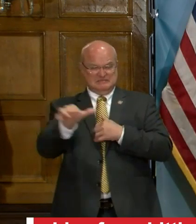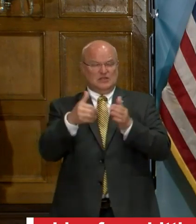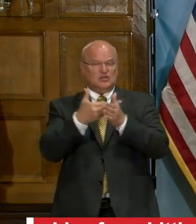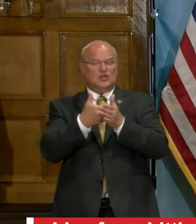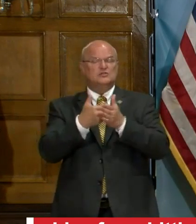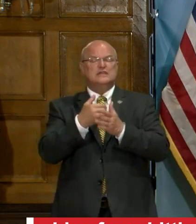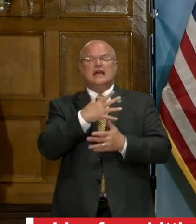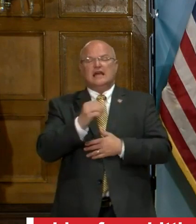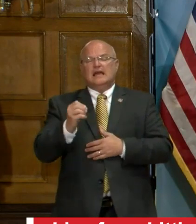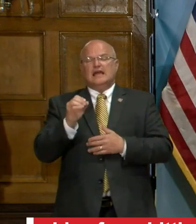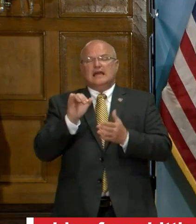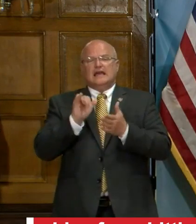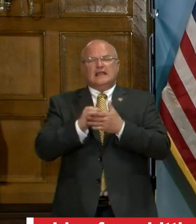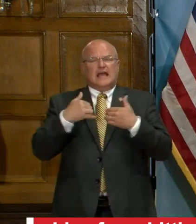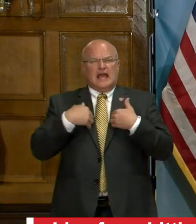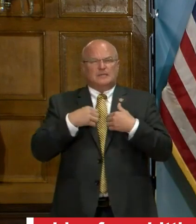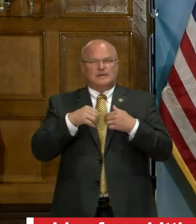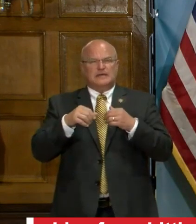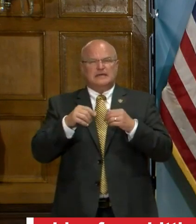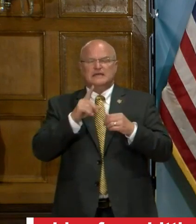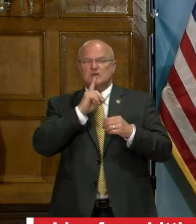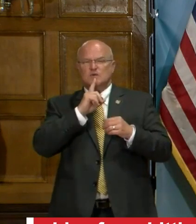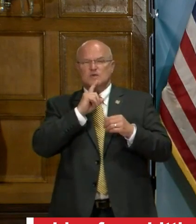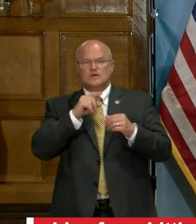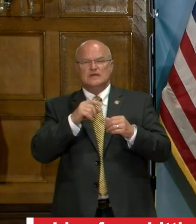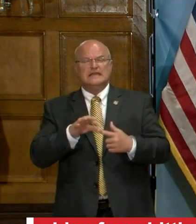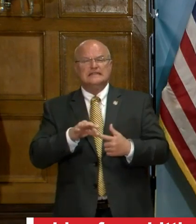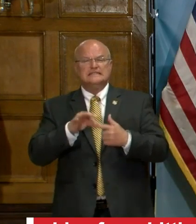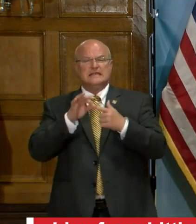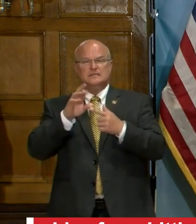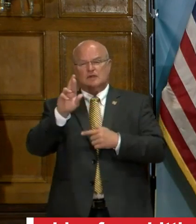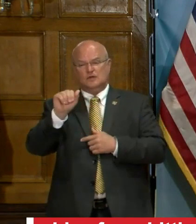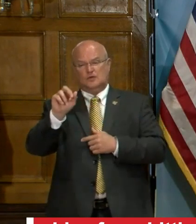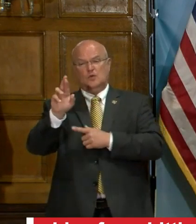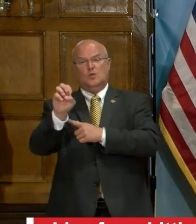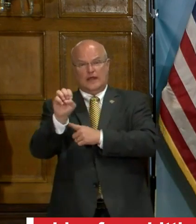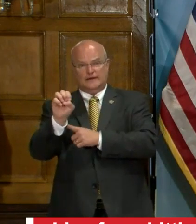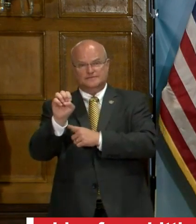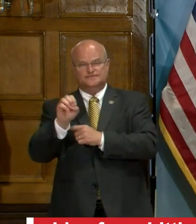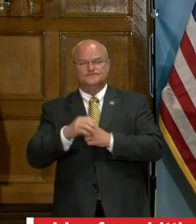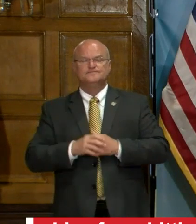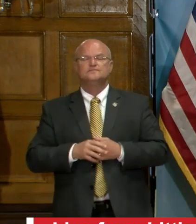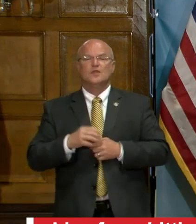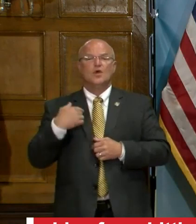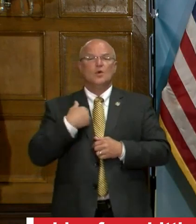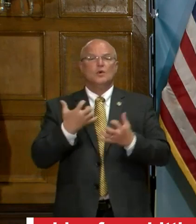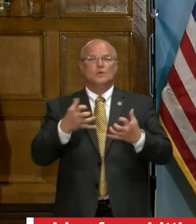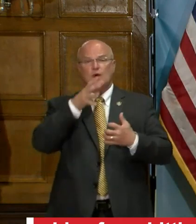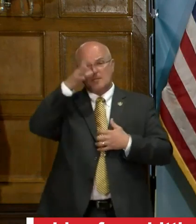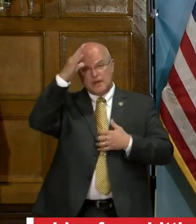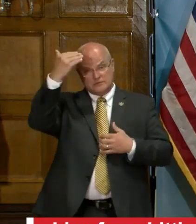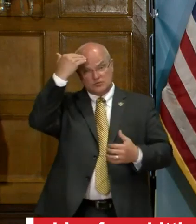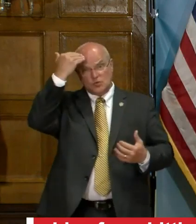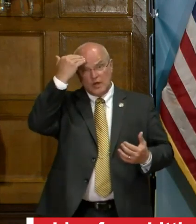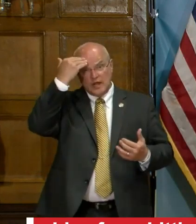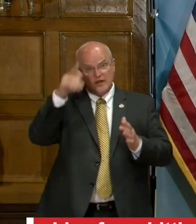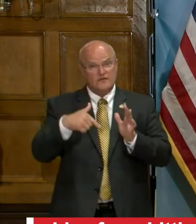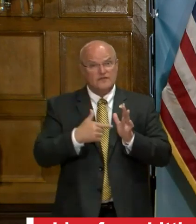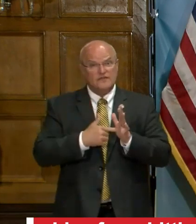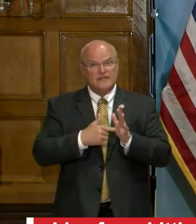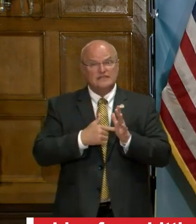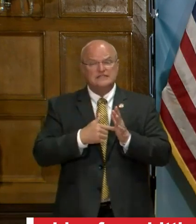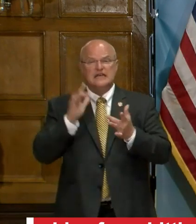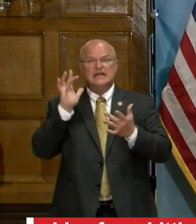closely. There have been deaths, but they are exceptionally rare. We want parents to be aware of this,